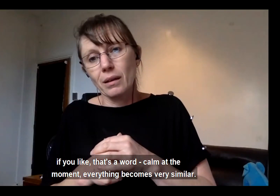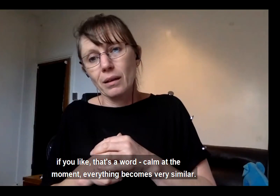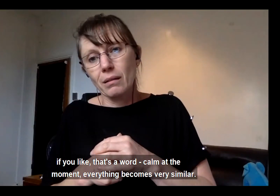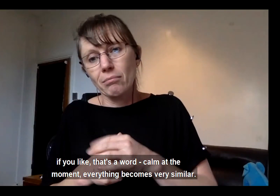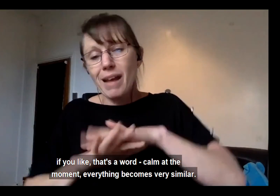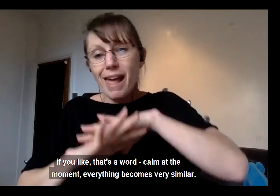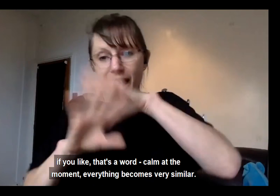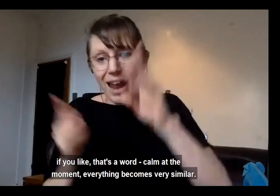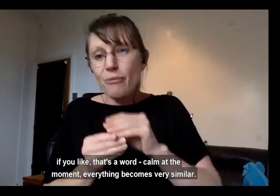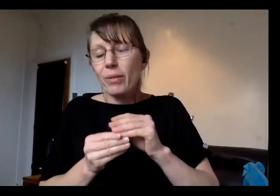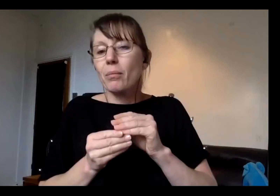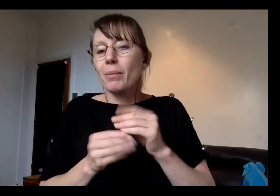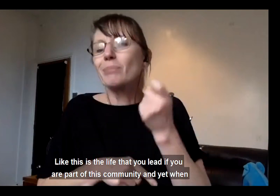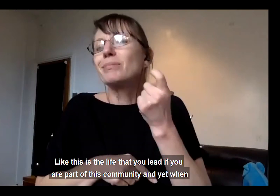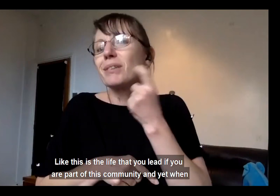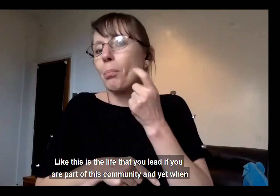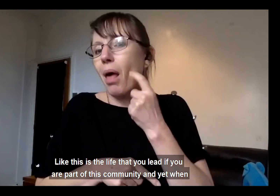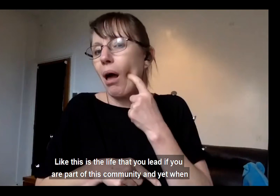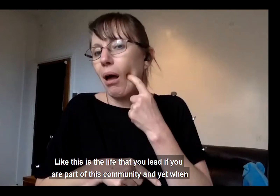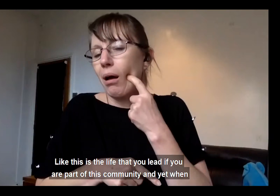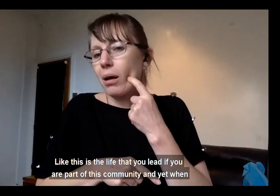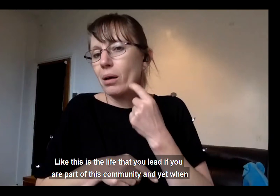everything becomes very similar.